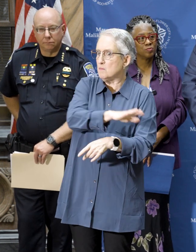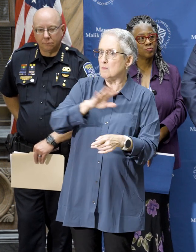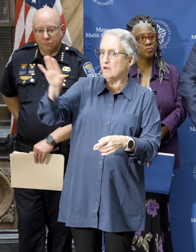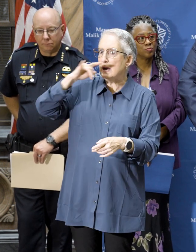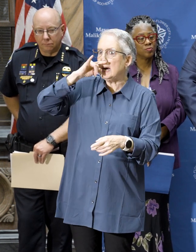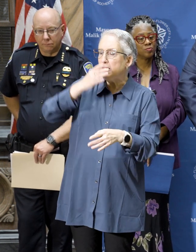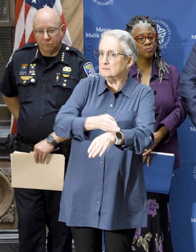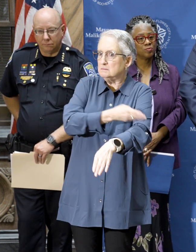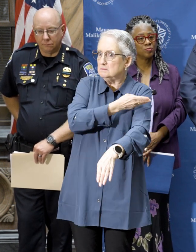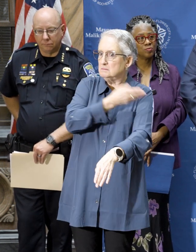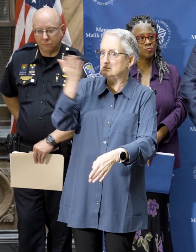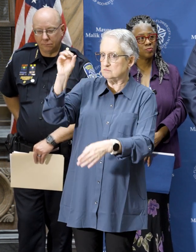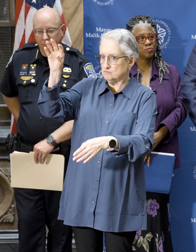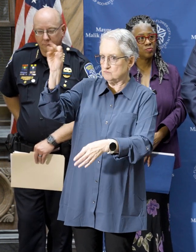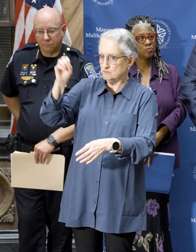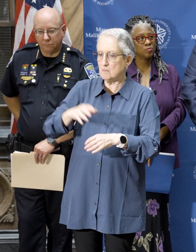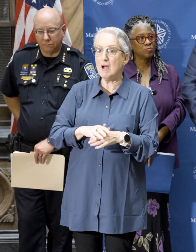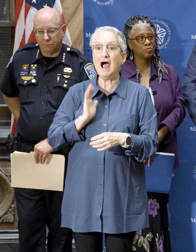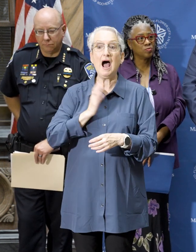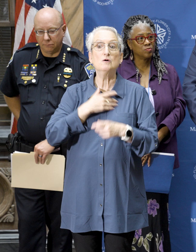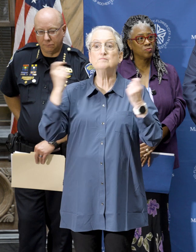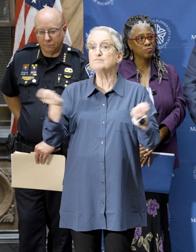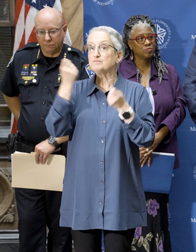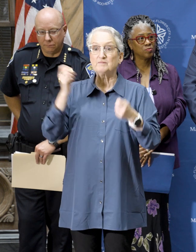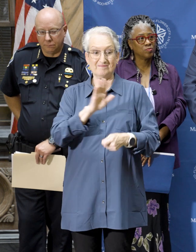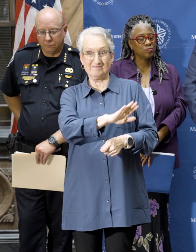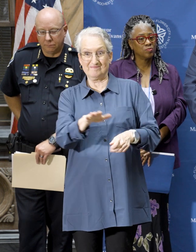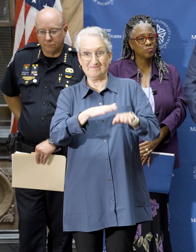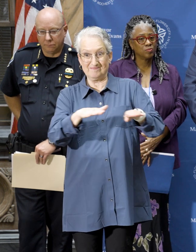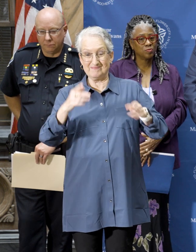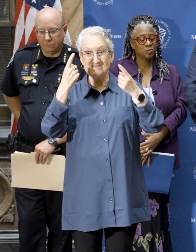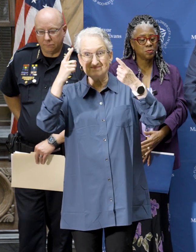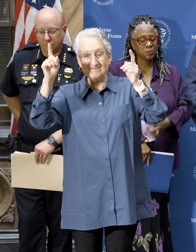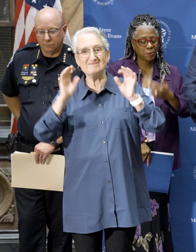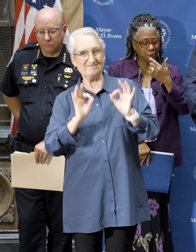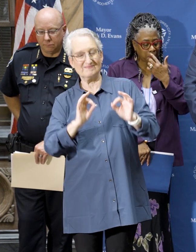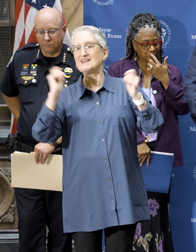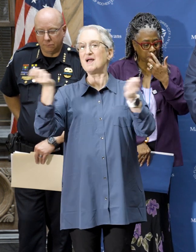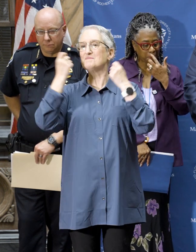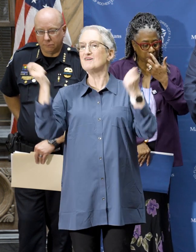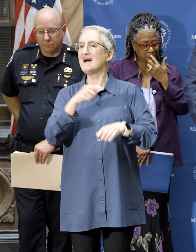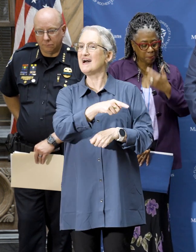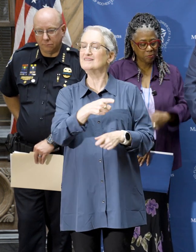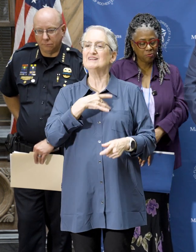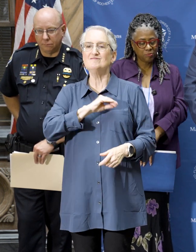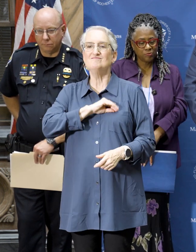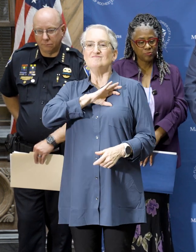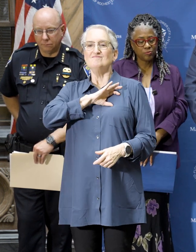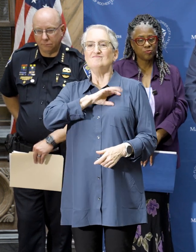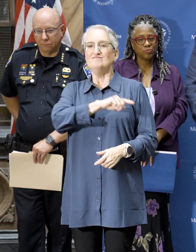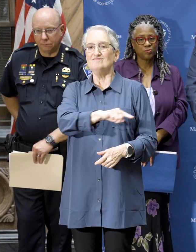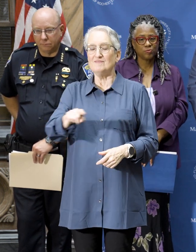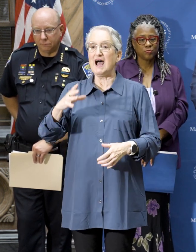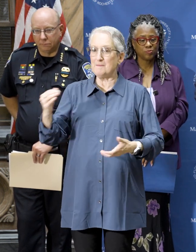celebrate those milestones and those successes that they have. We are also in the schools partnering with teachers, counselors, and administrators